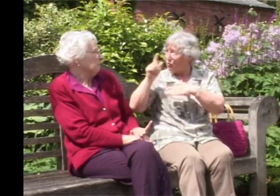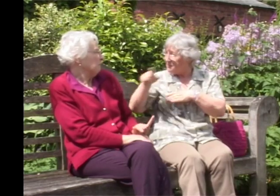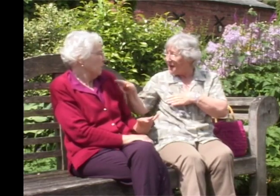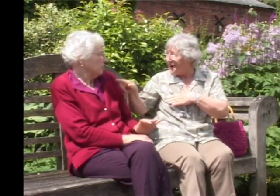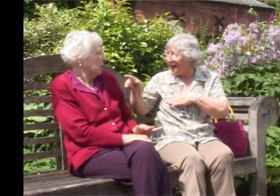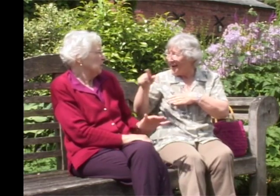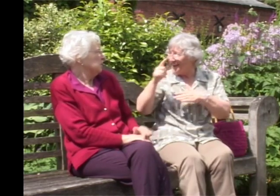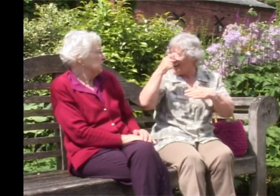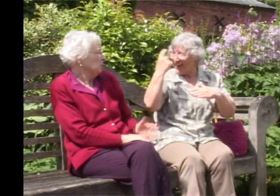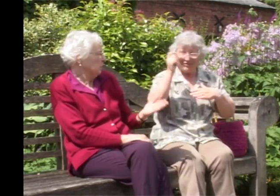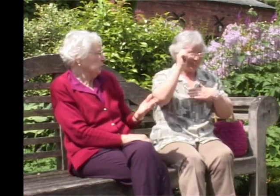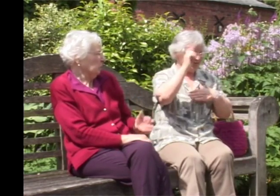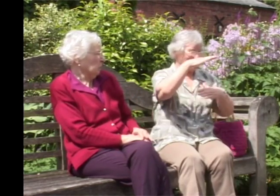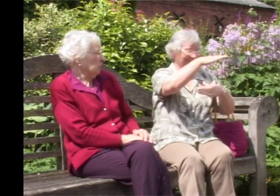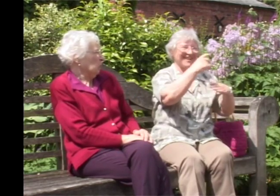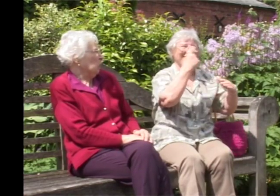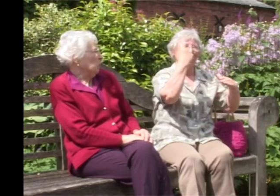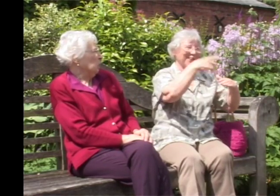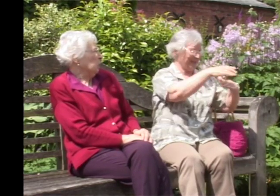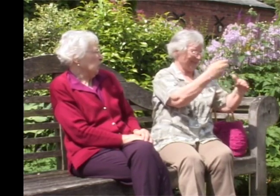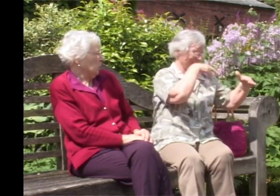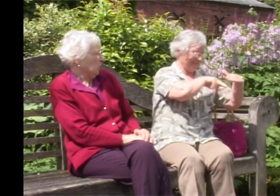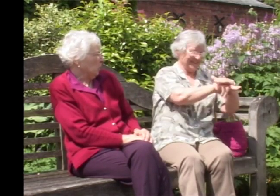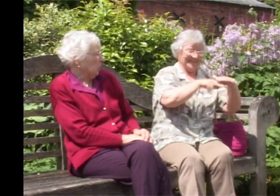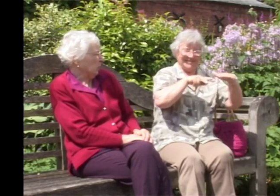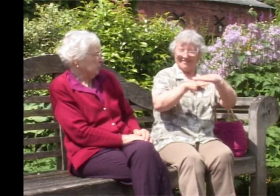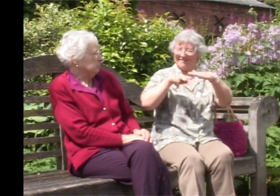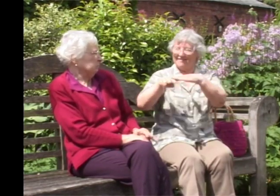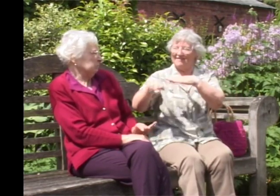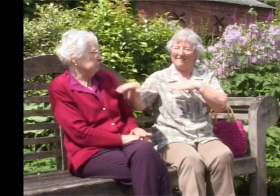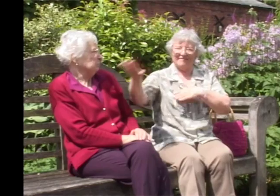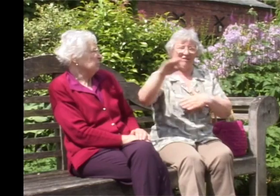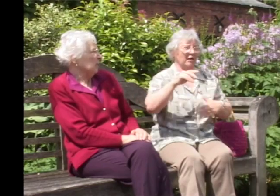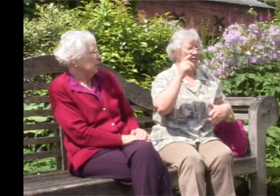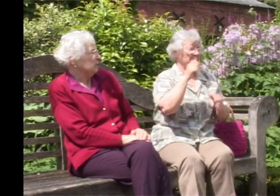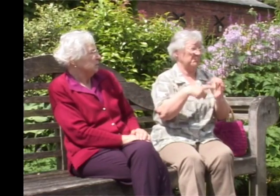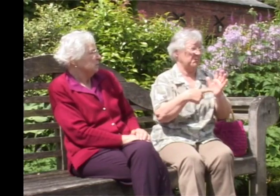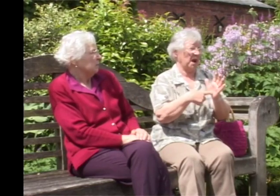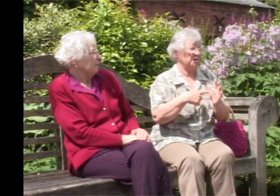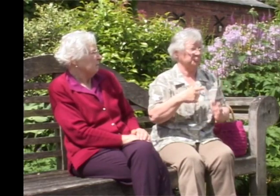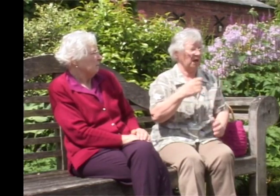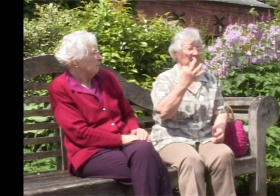2 to each bed. Do you remember? Yes. We had to have 2 to each bed. There were